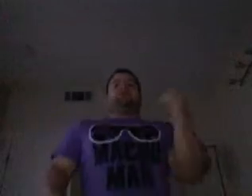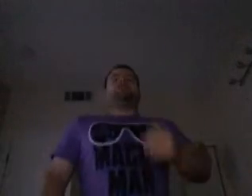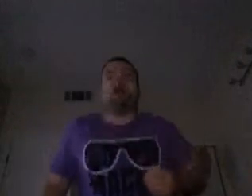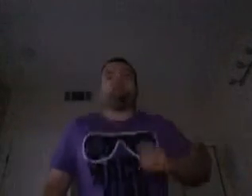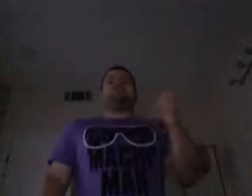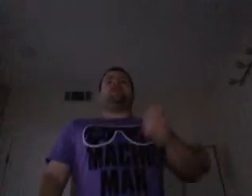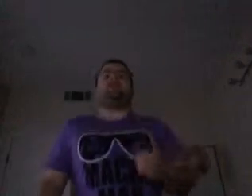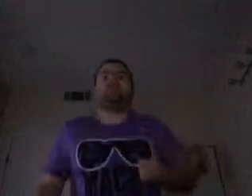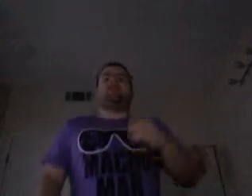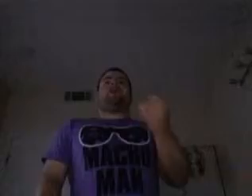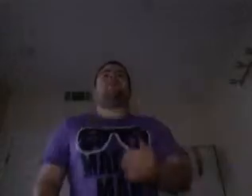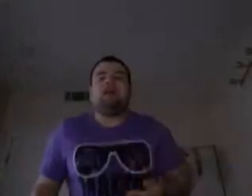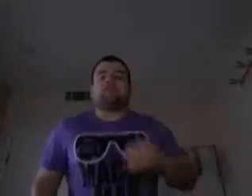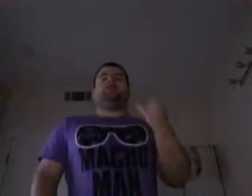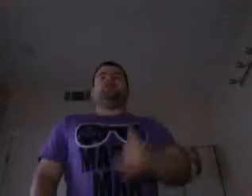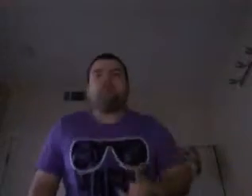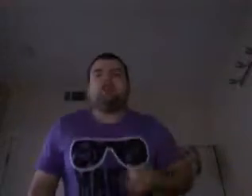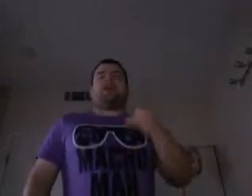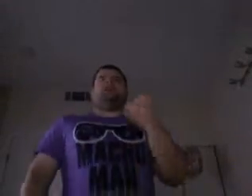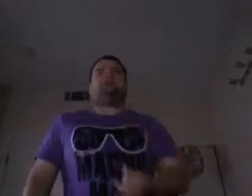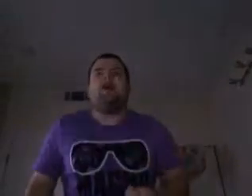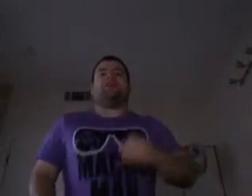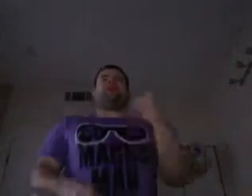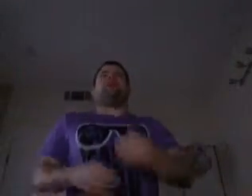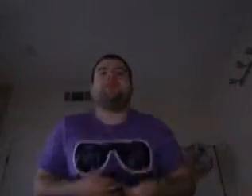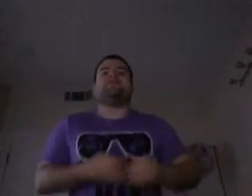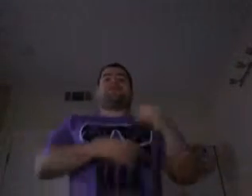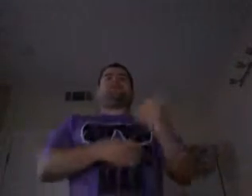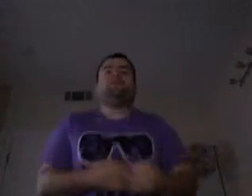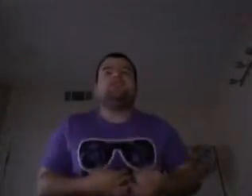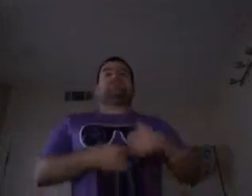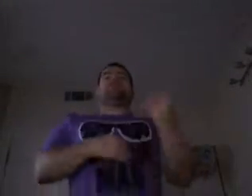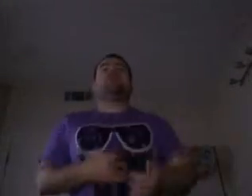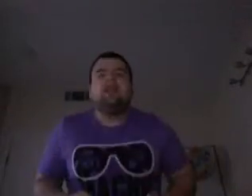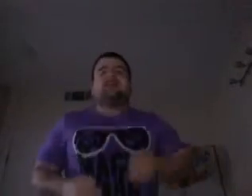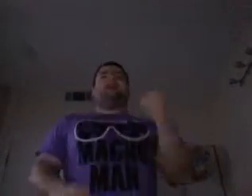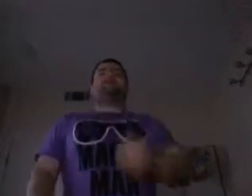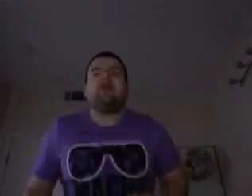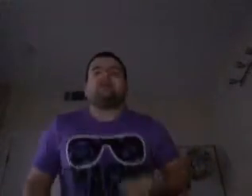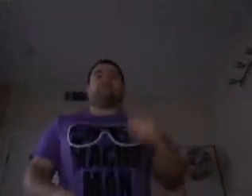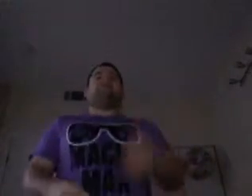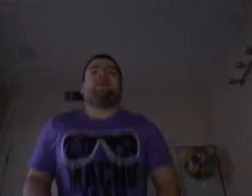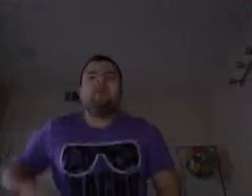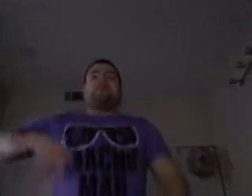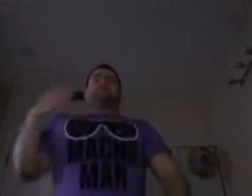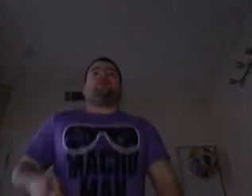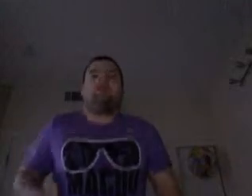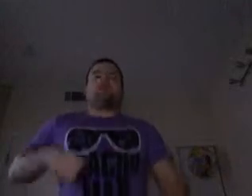They show me things and I'm not too. They show me things not to hear. They talk to me. Talk to